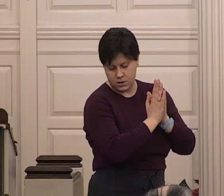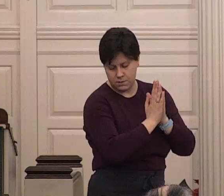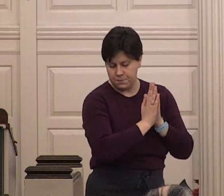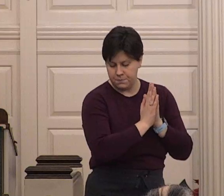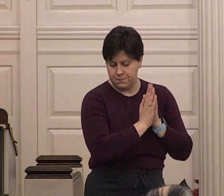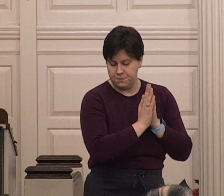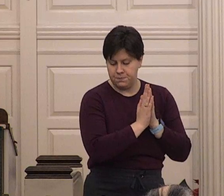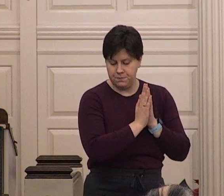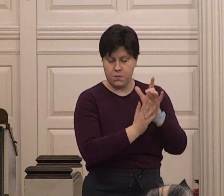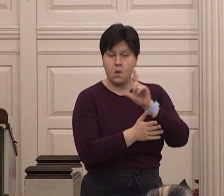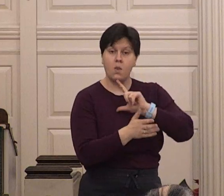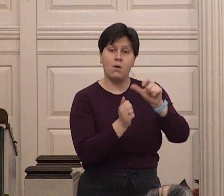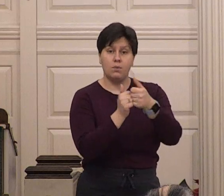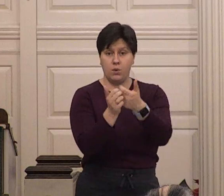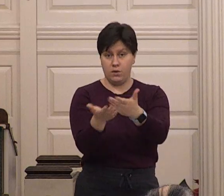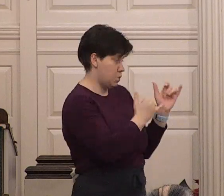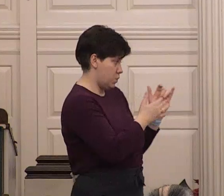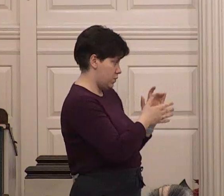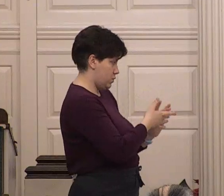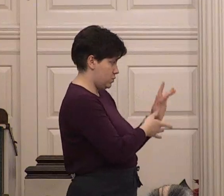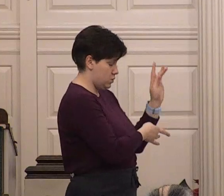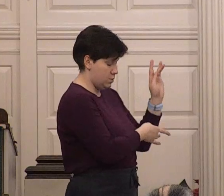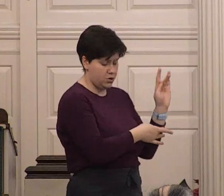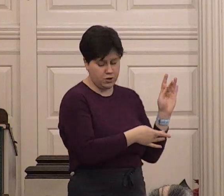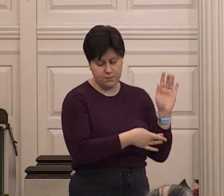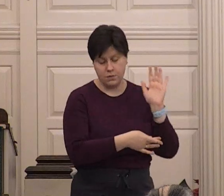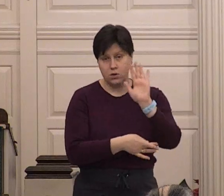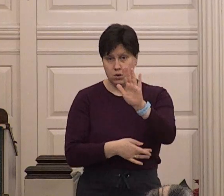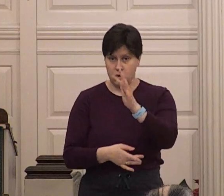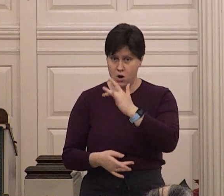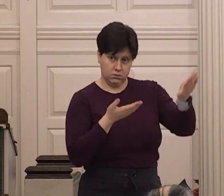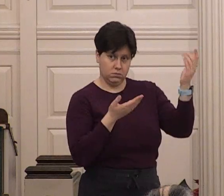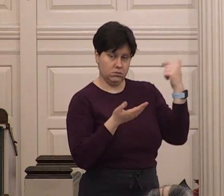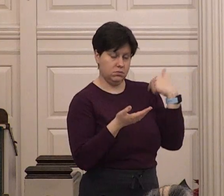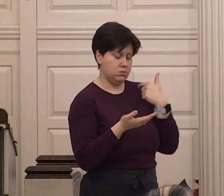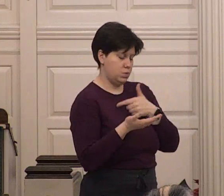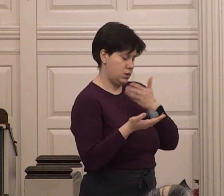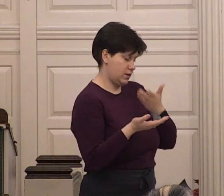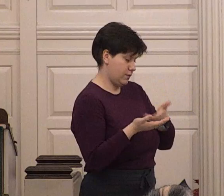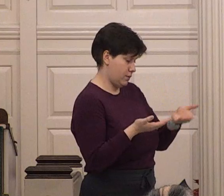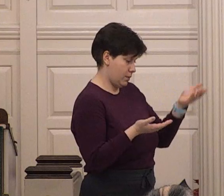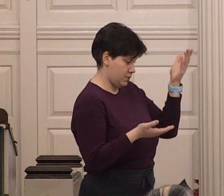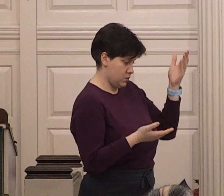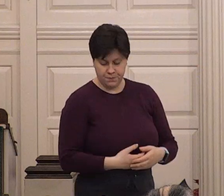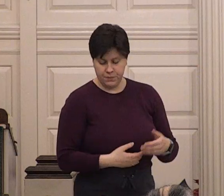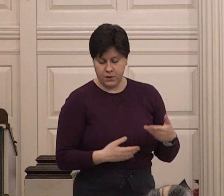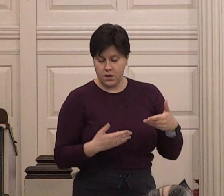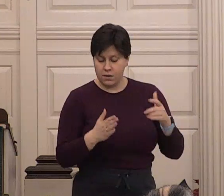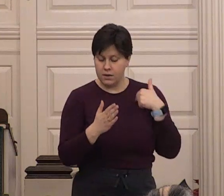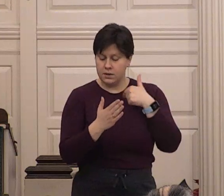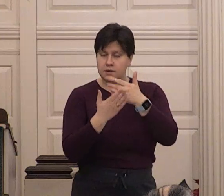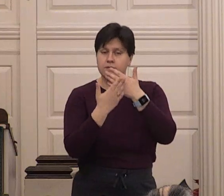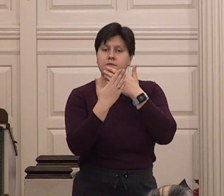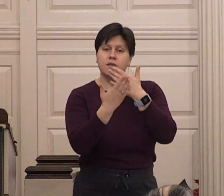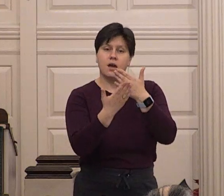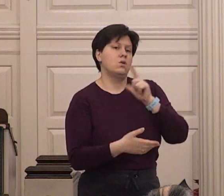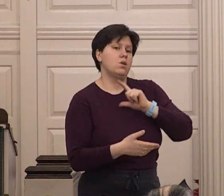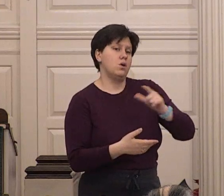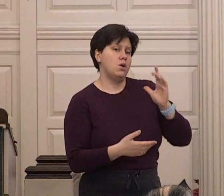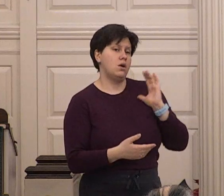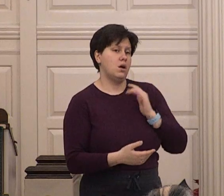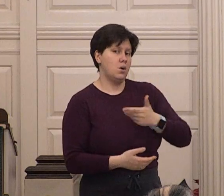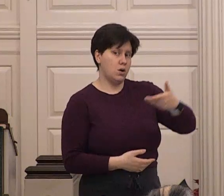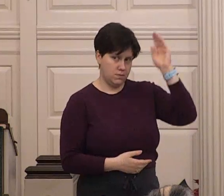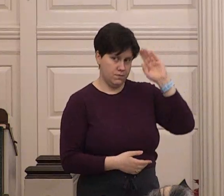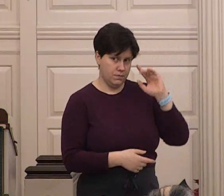The Lord be with you. Lift up your hearts. Let us give thanks to the Lord our God.